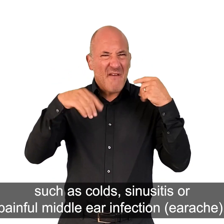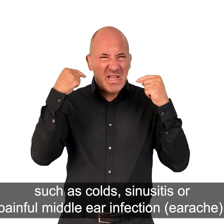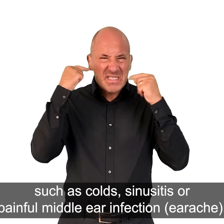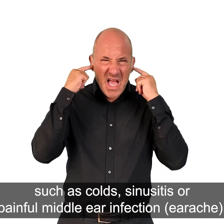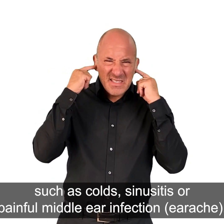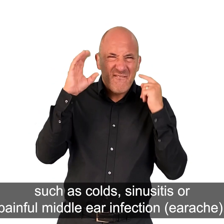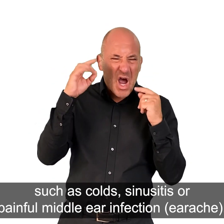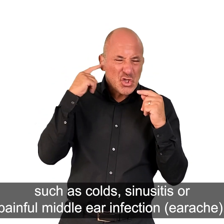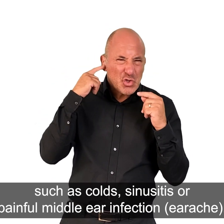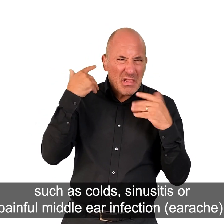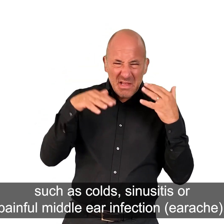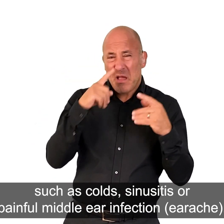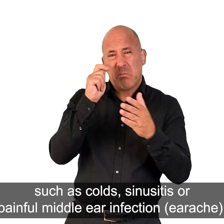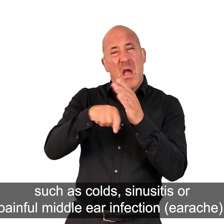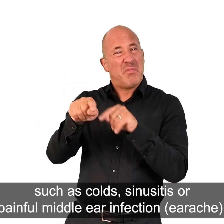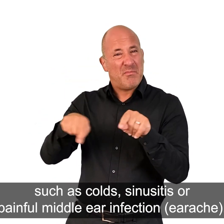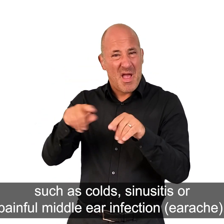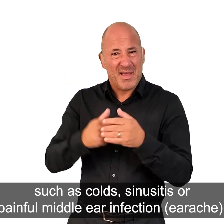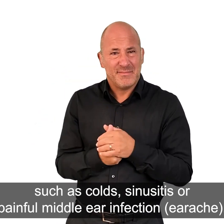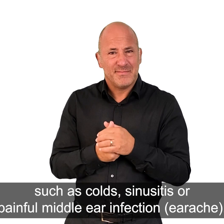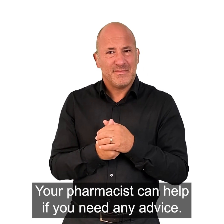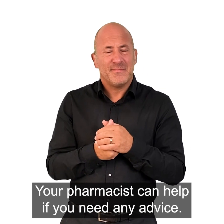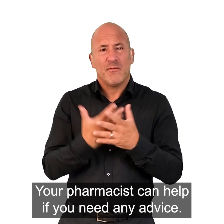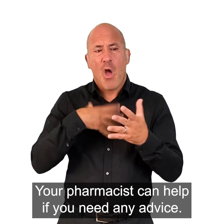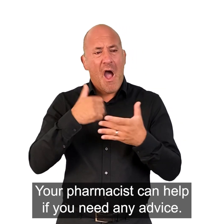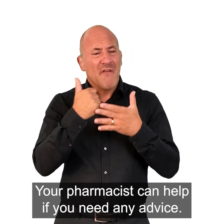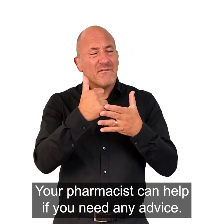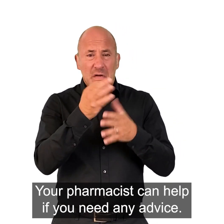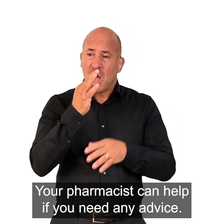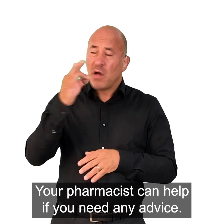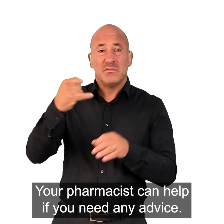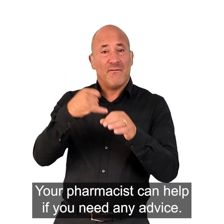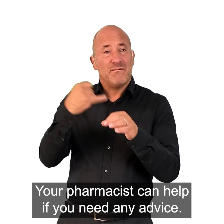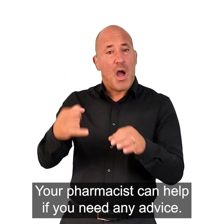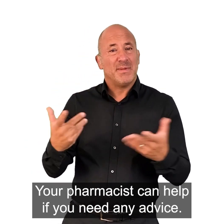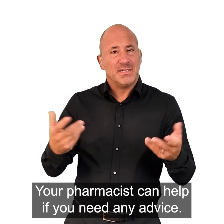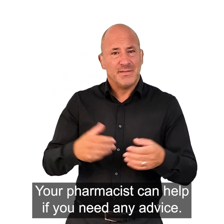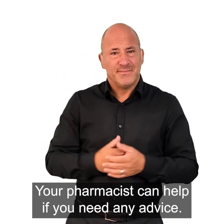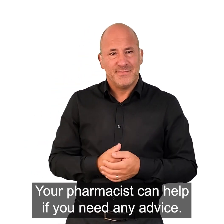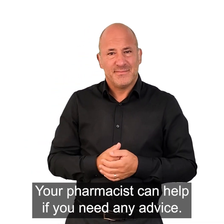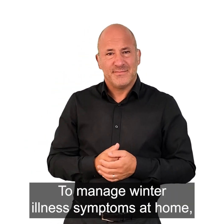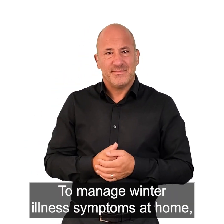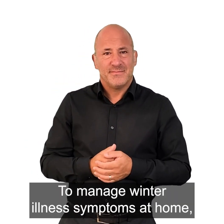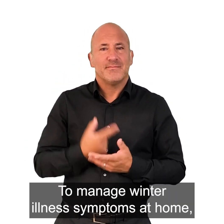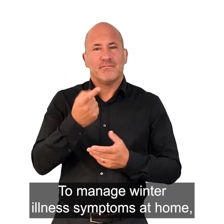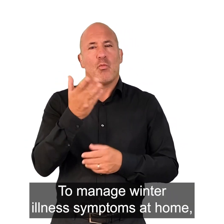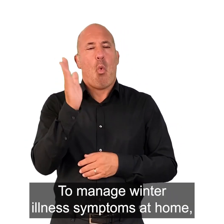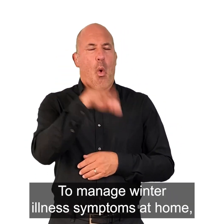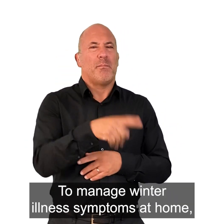ear infection, earache. Your pharmacist can help if you need any advice. To